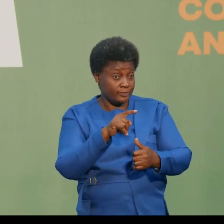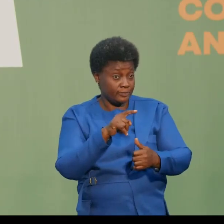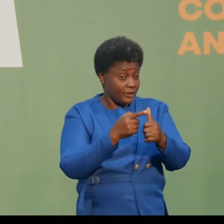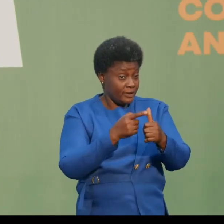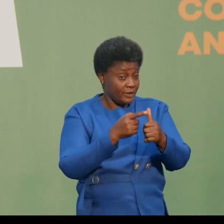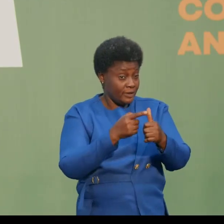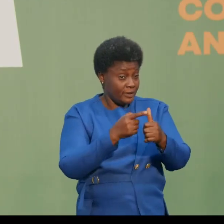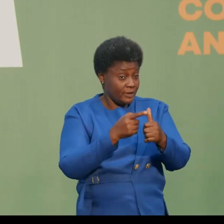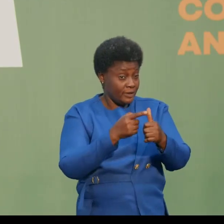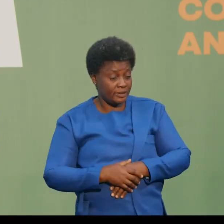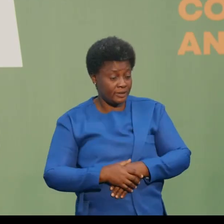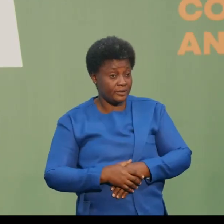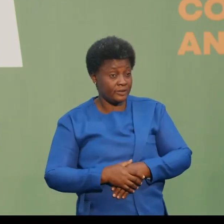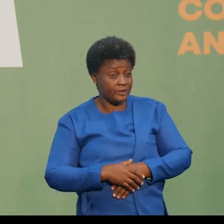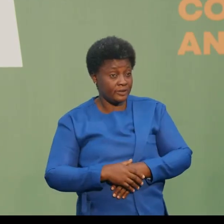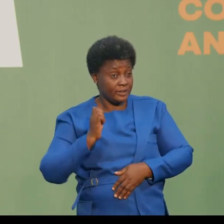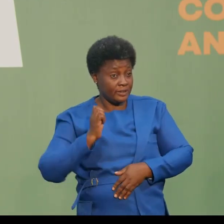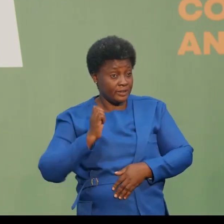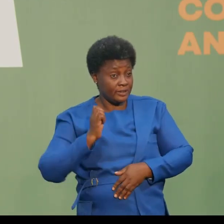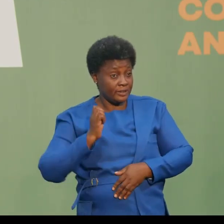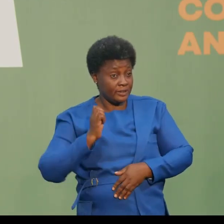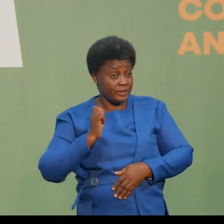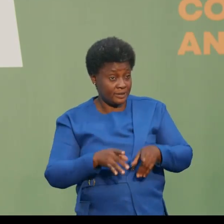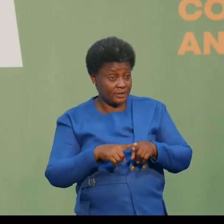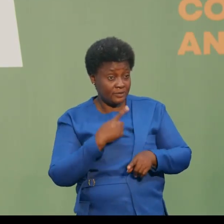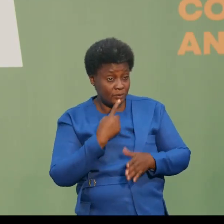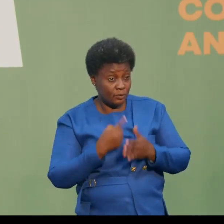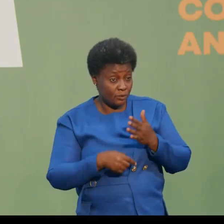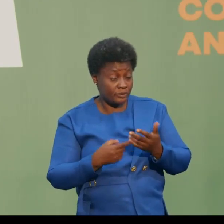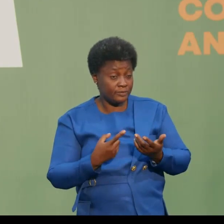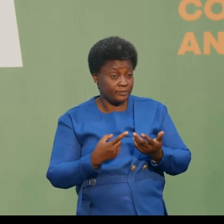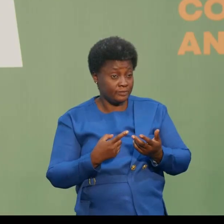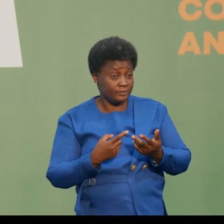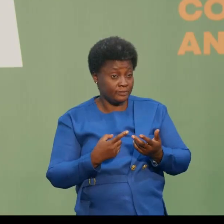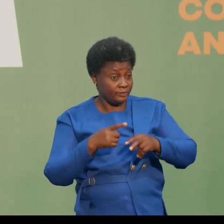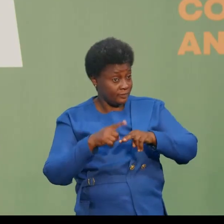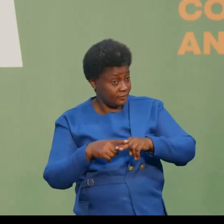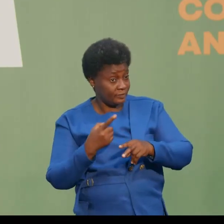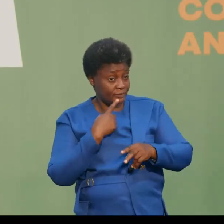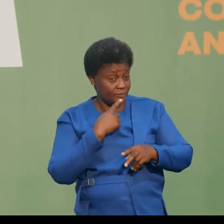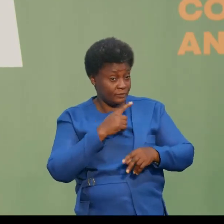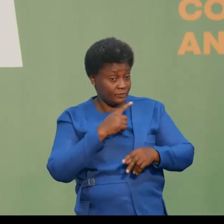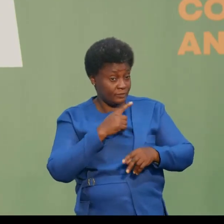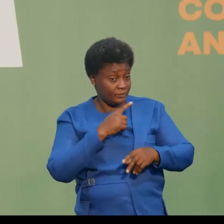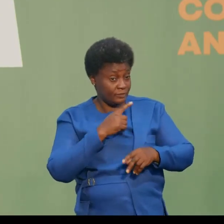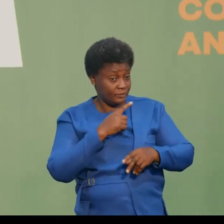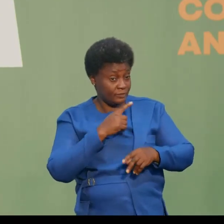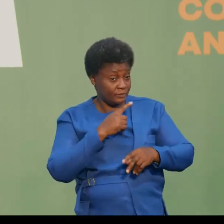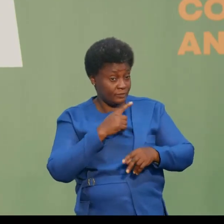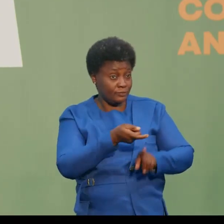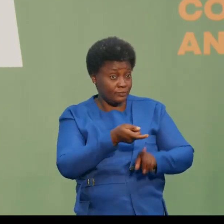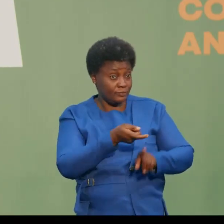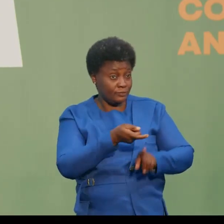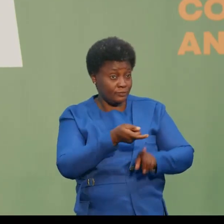HUSUNUKPE, Executive Director of REAJIR, is NGO in Togo.